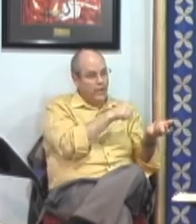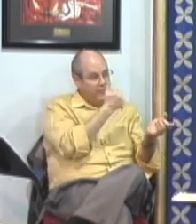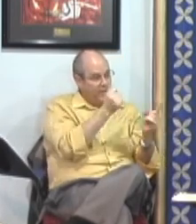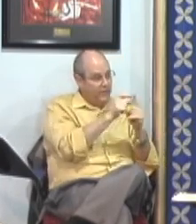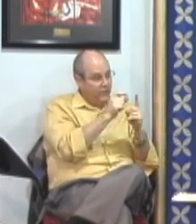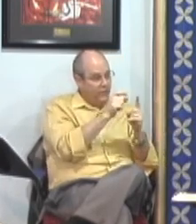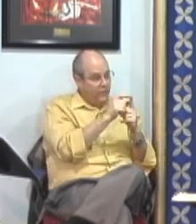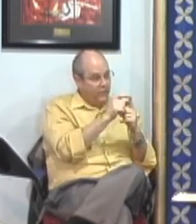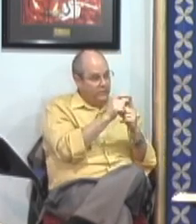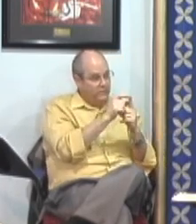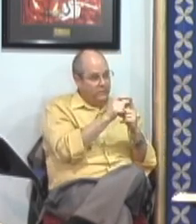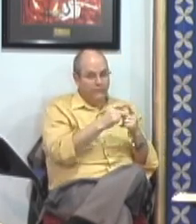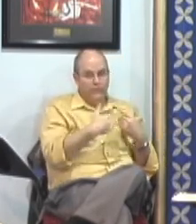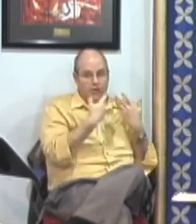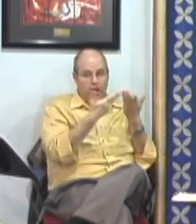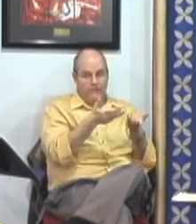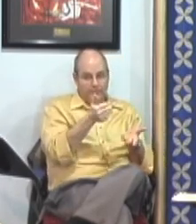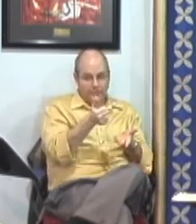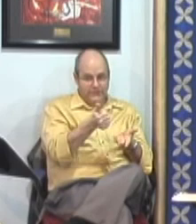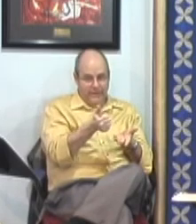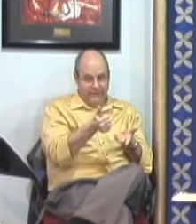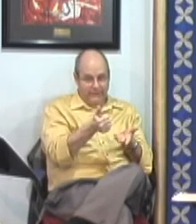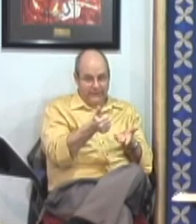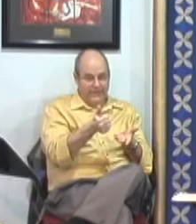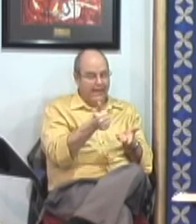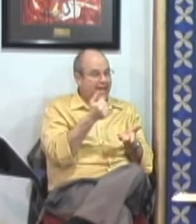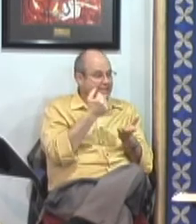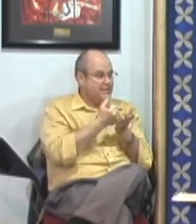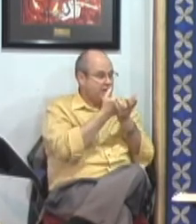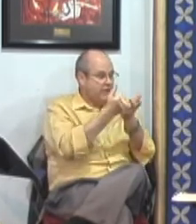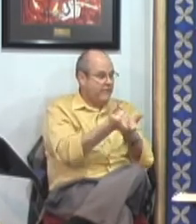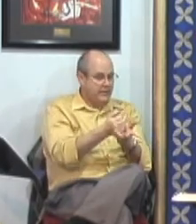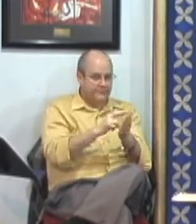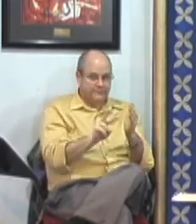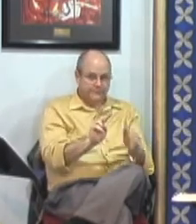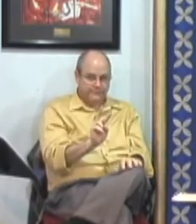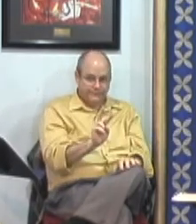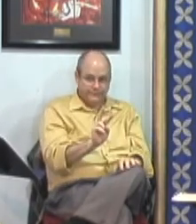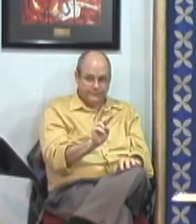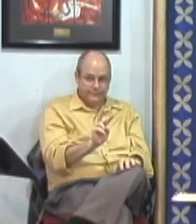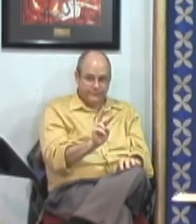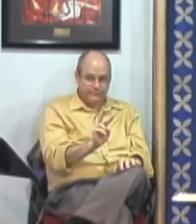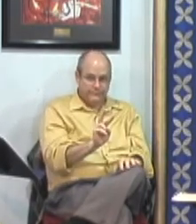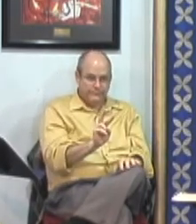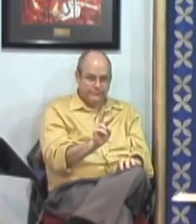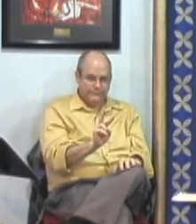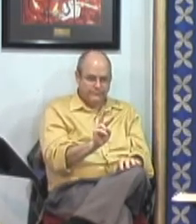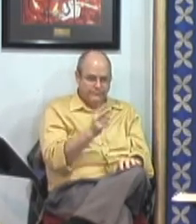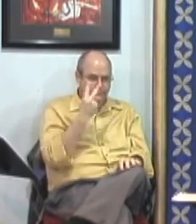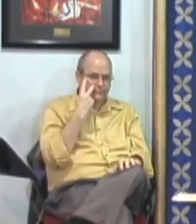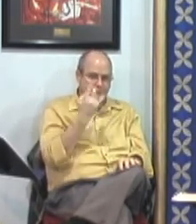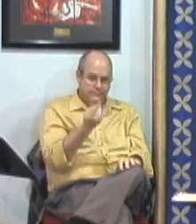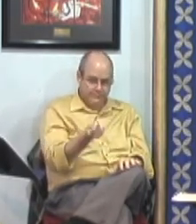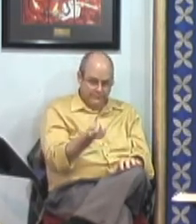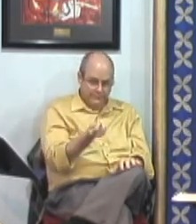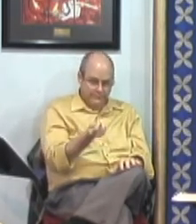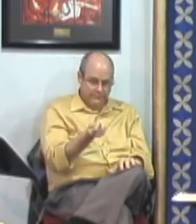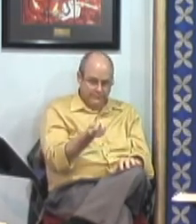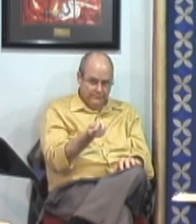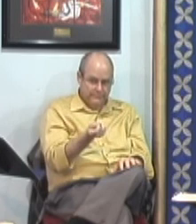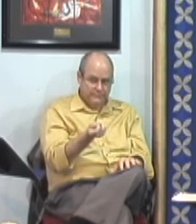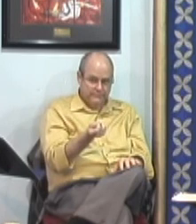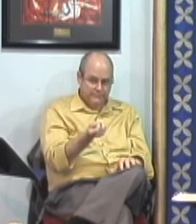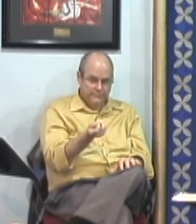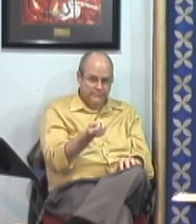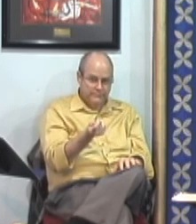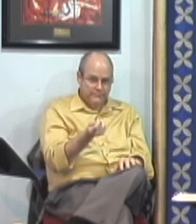words for offering yourself to God as a sacrifice in verse 2? Do you see it?